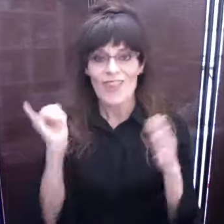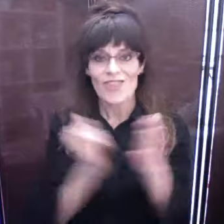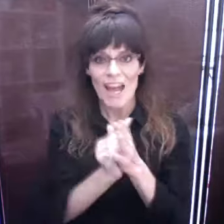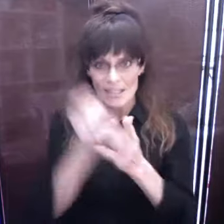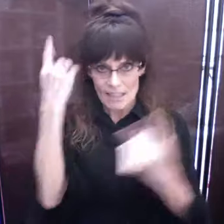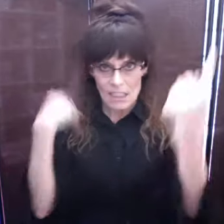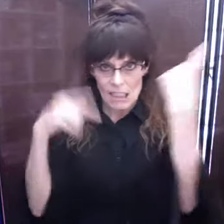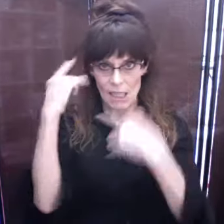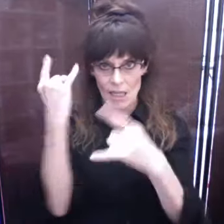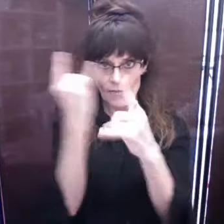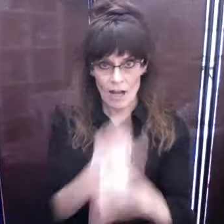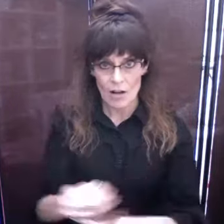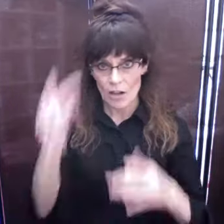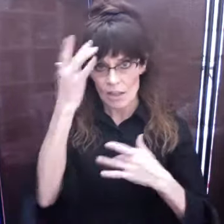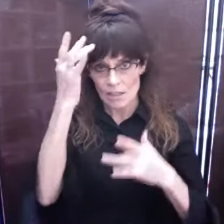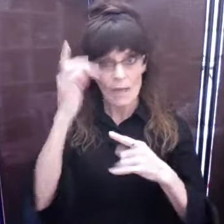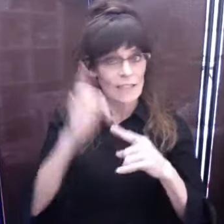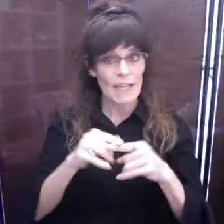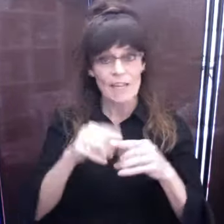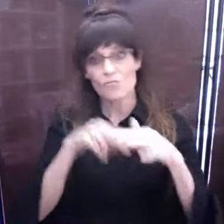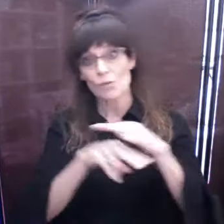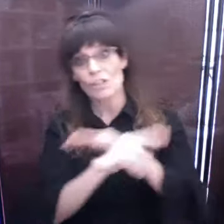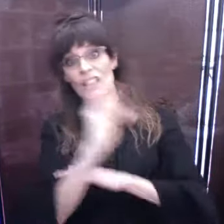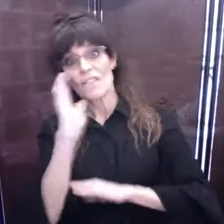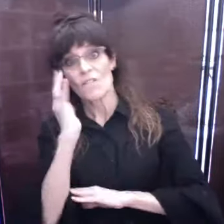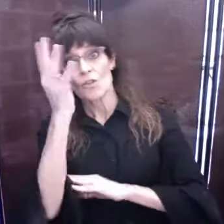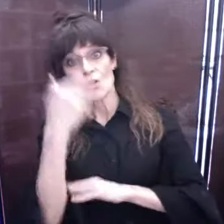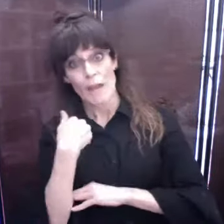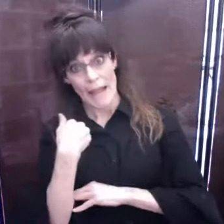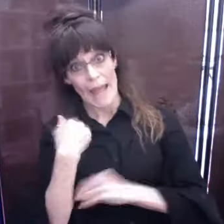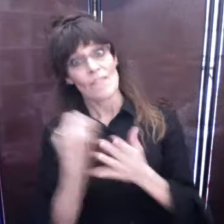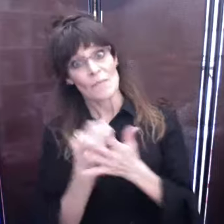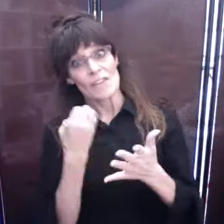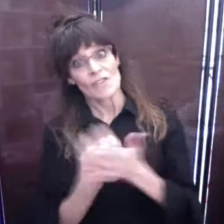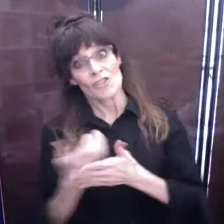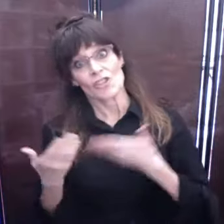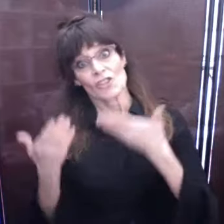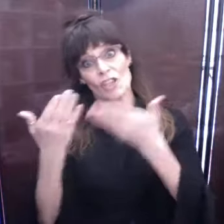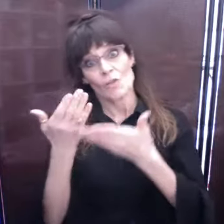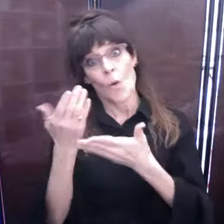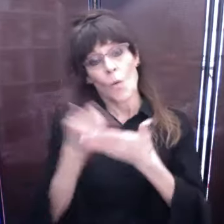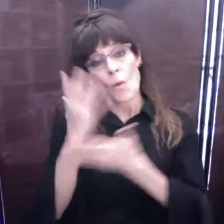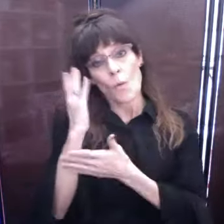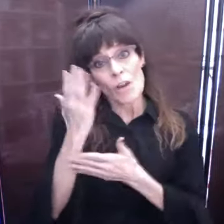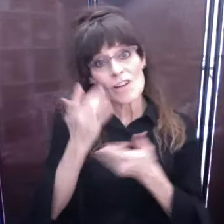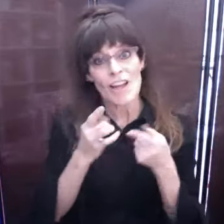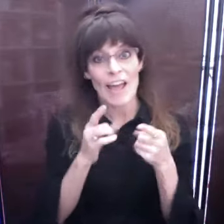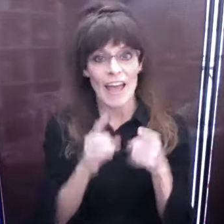I can't read the future. I have plenty of evidence to suggest what's about to happen, but that's brushed aside too,